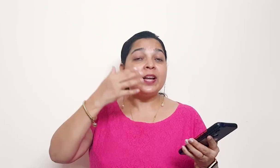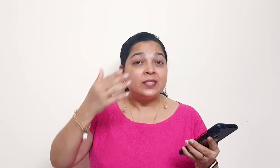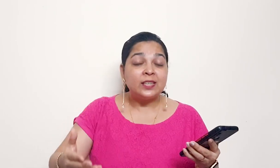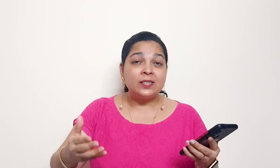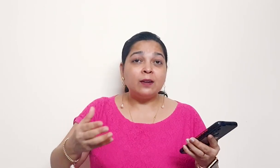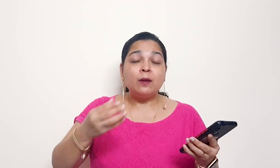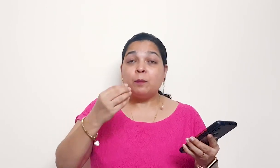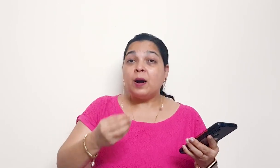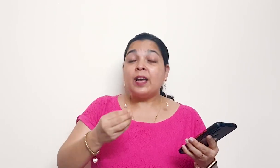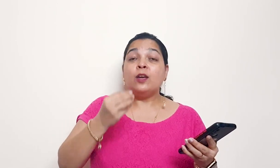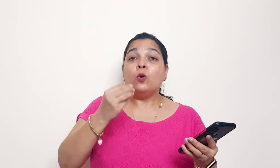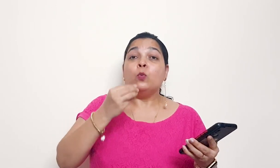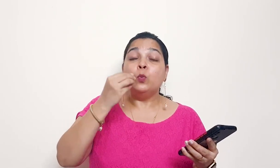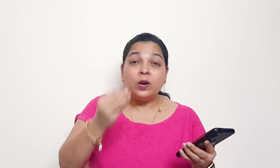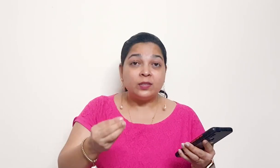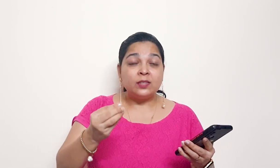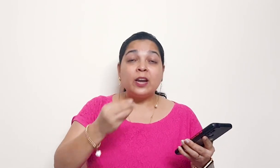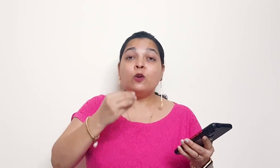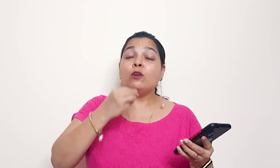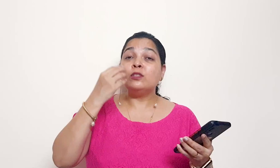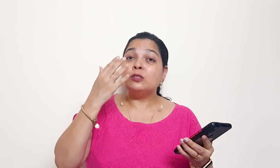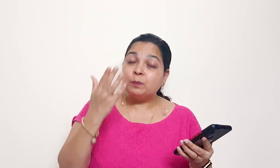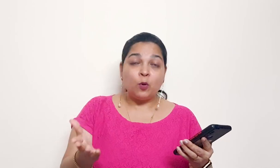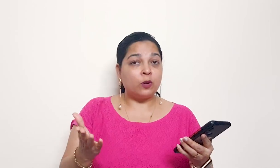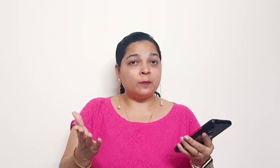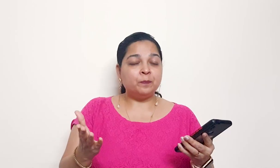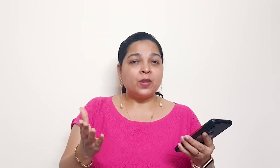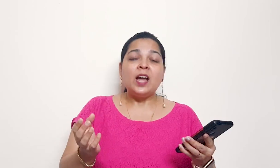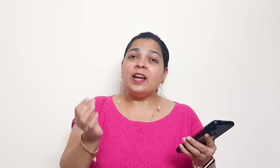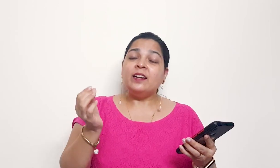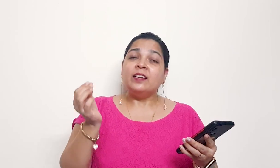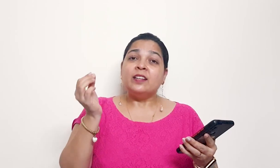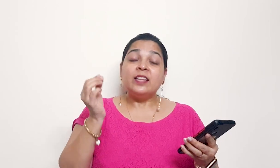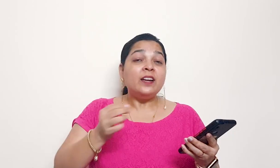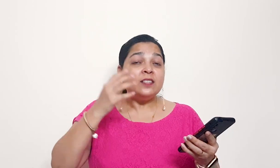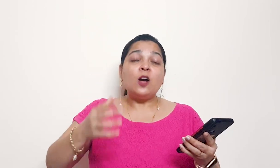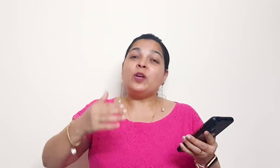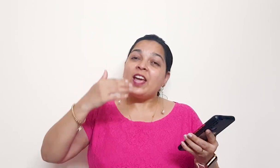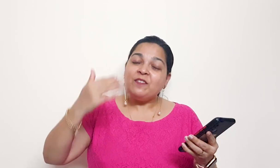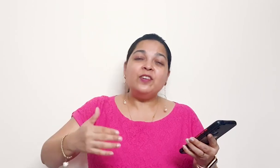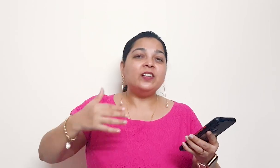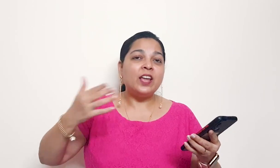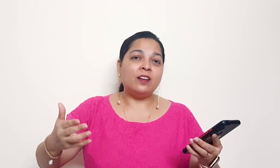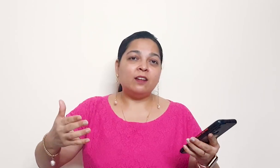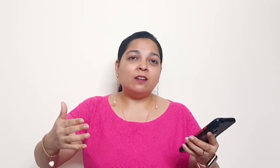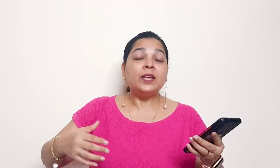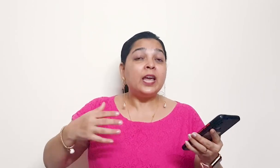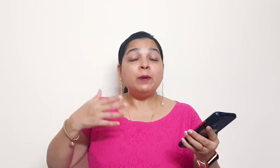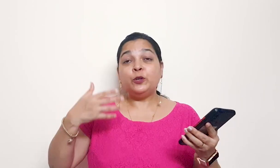into existence by words that God spoke. And that is how